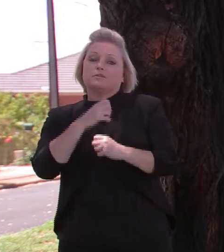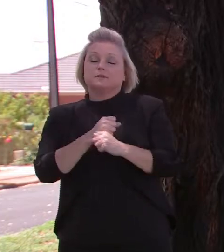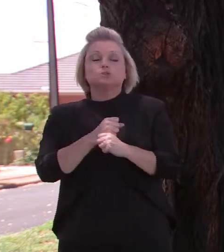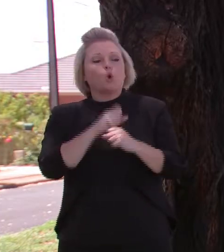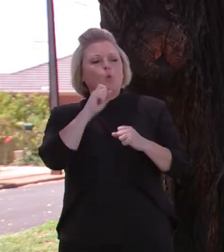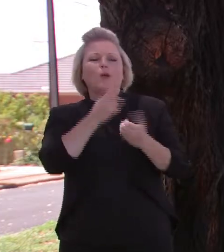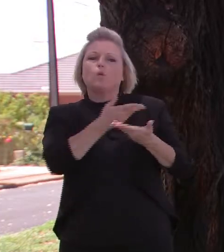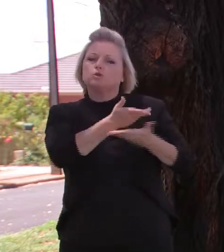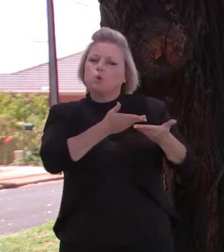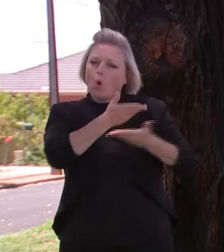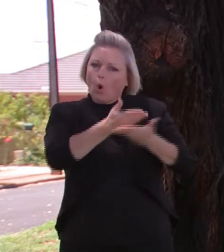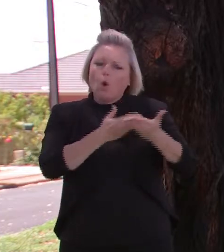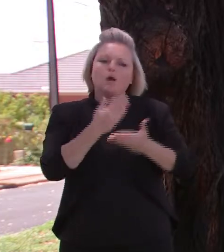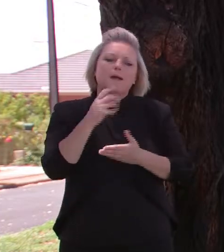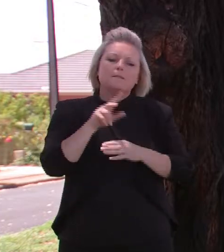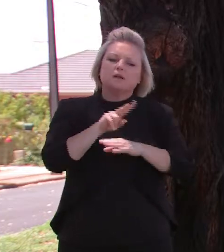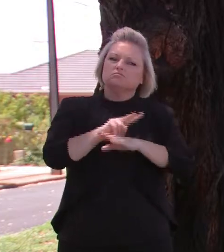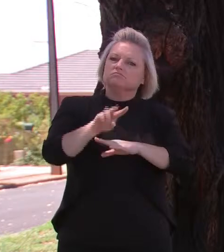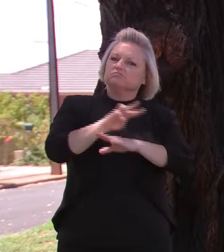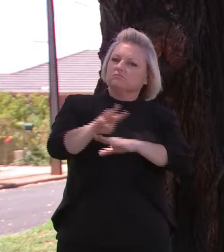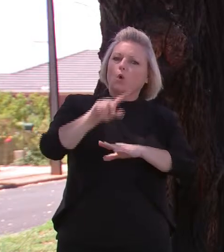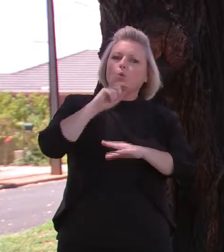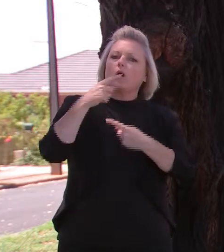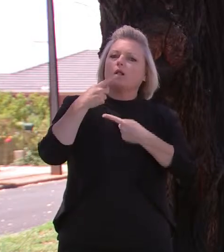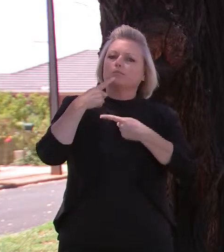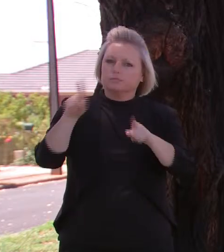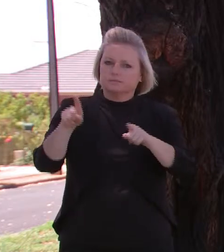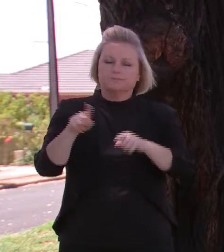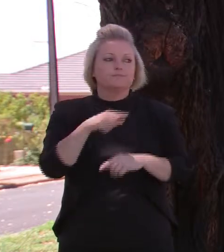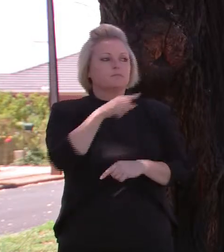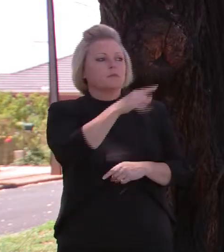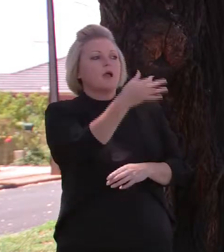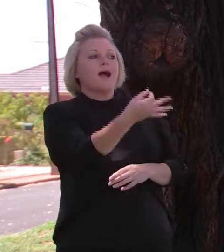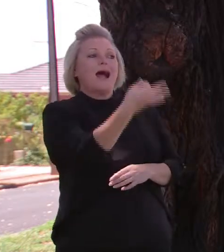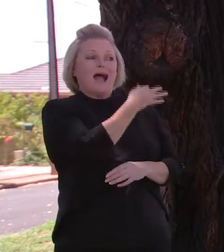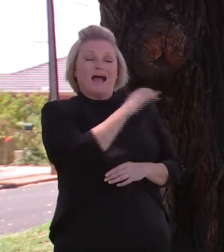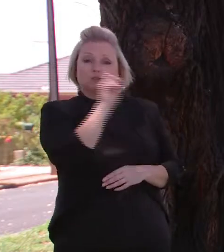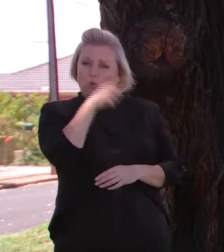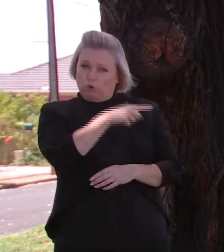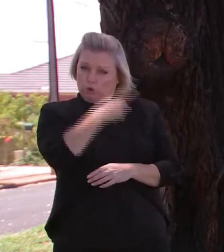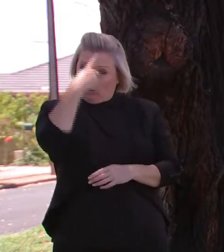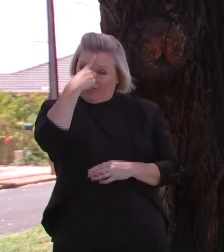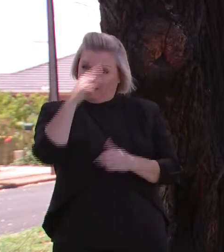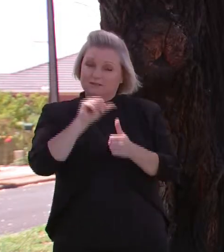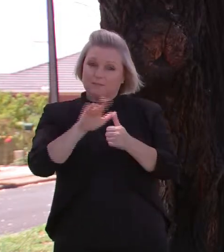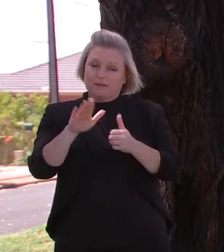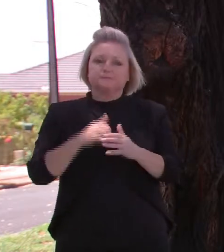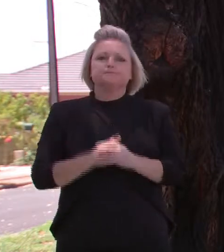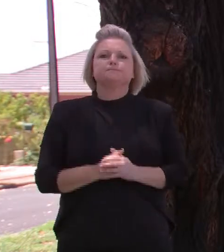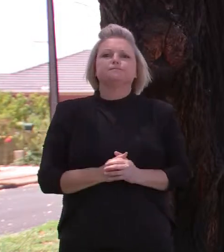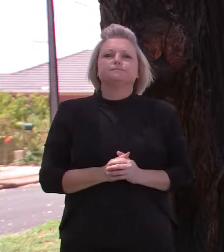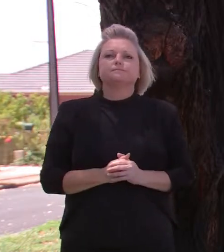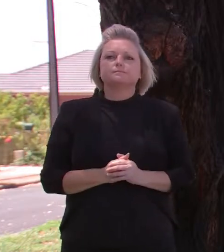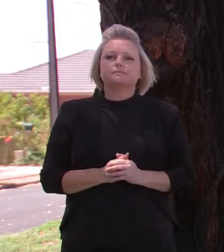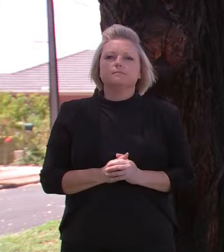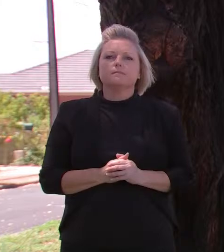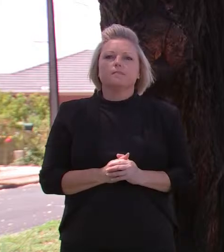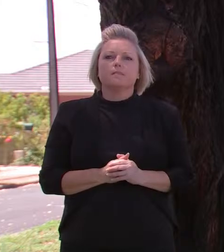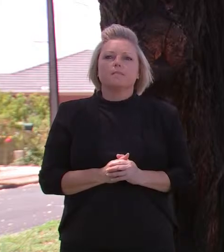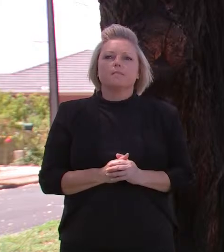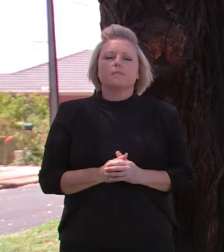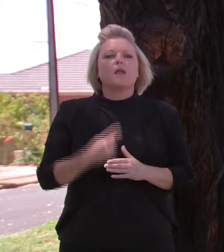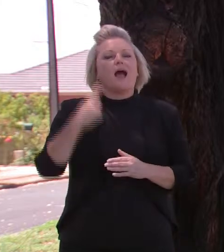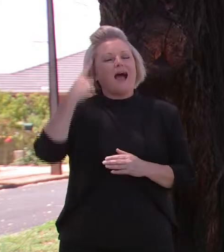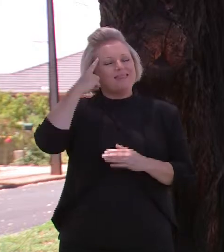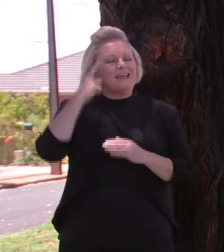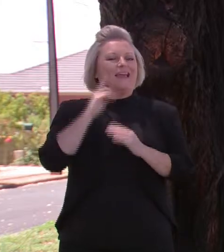What do you think out of that would be the best solution? Well, I think probably reading their report, I think the highest value return is around